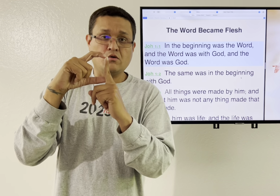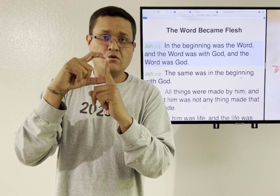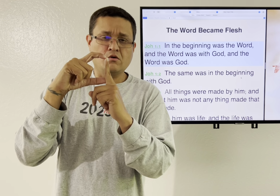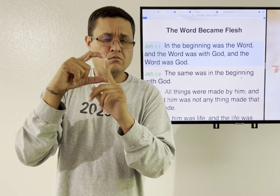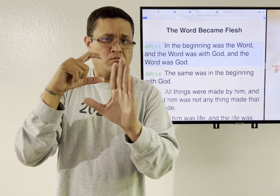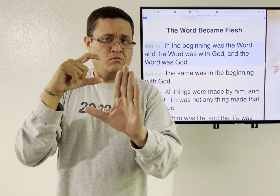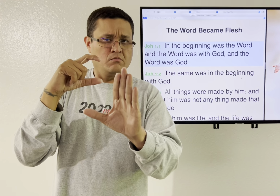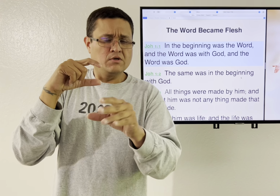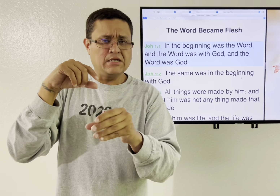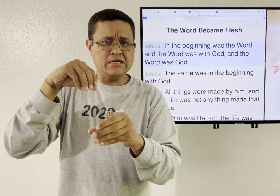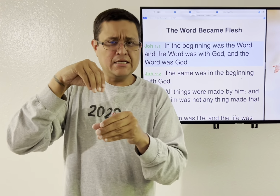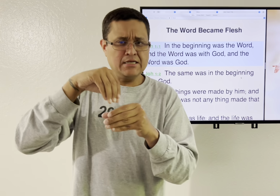Word."